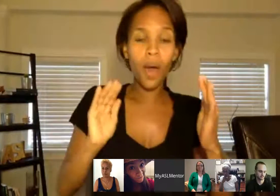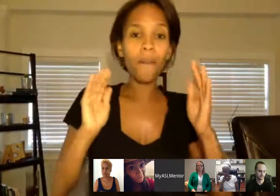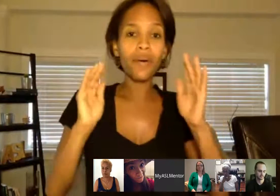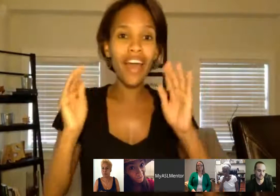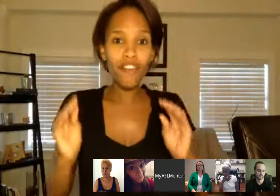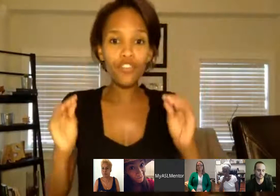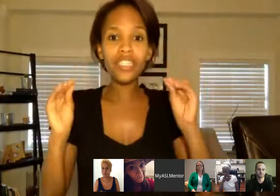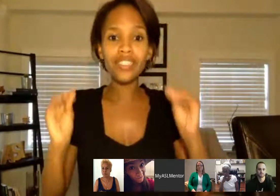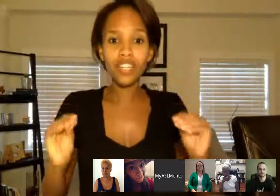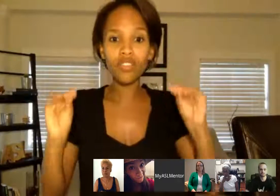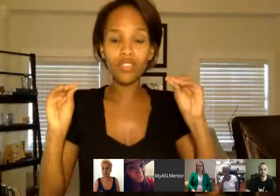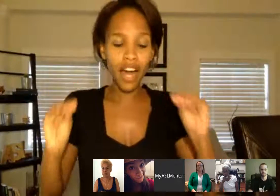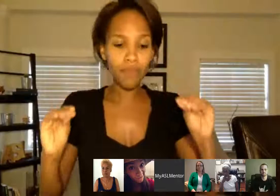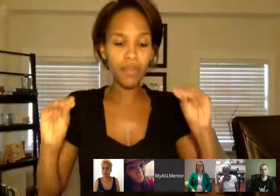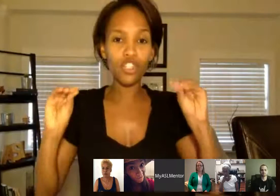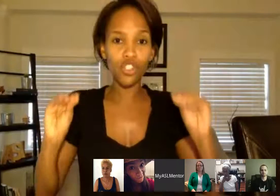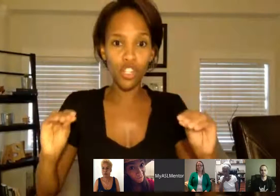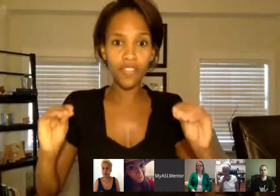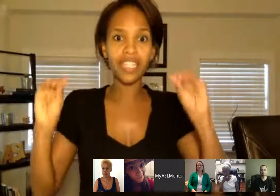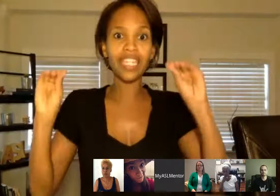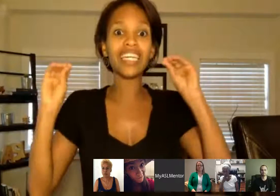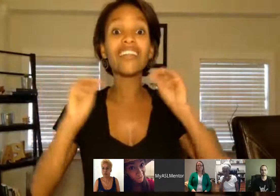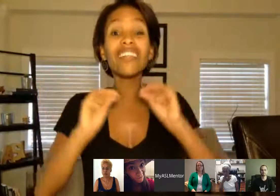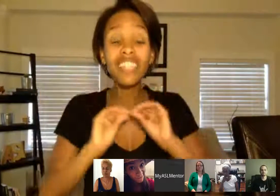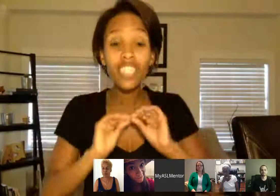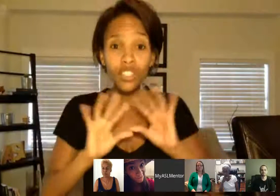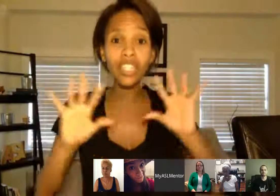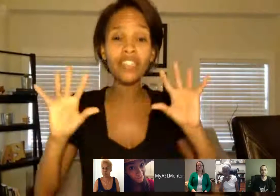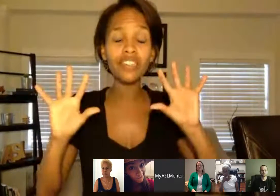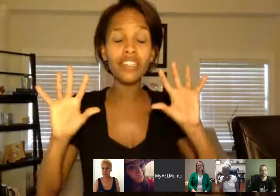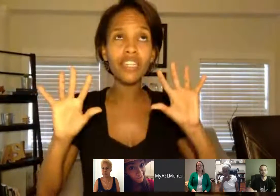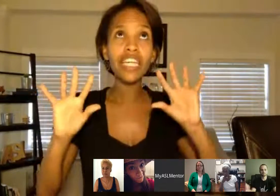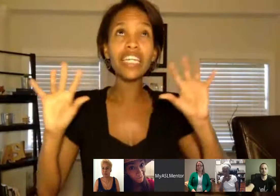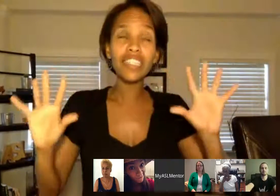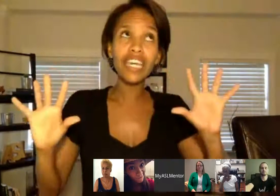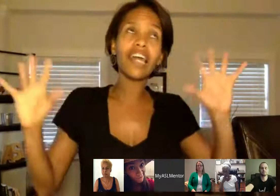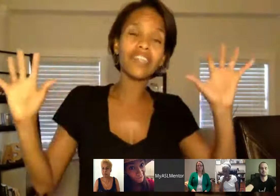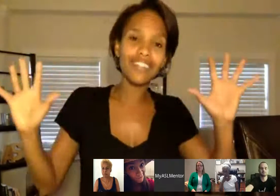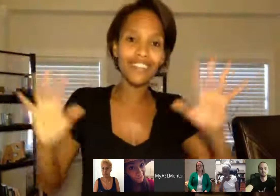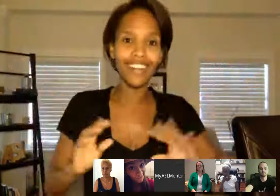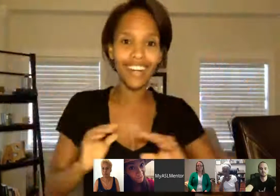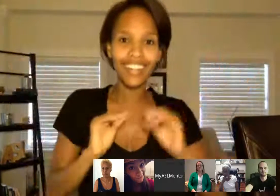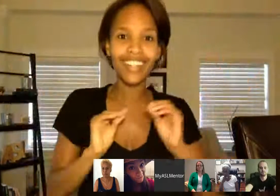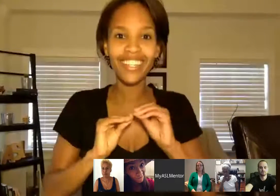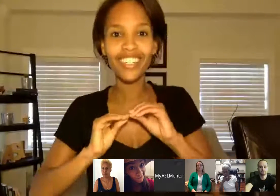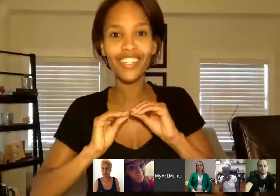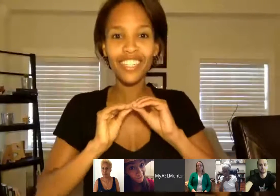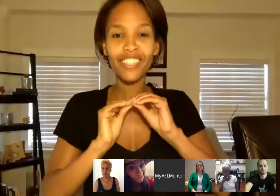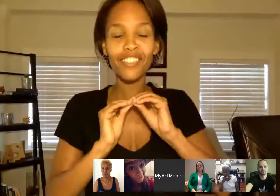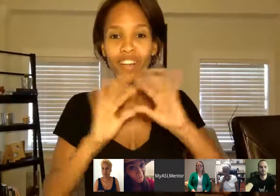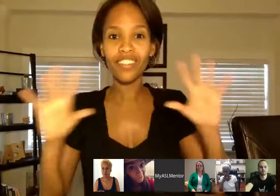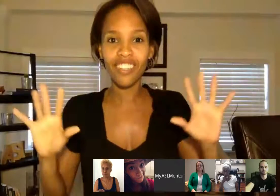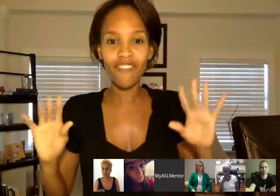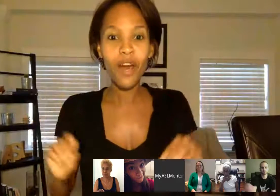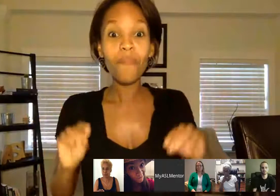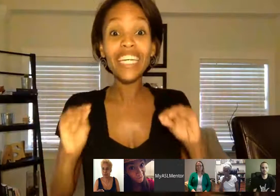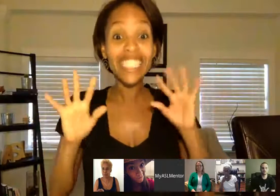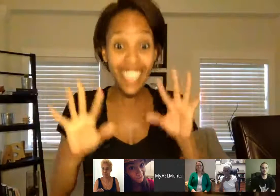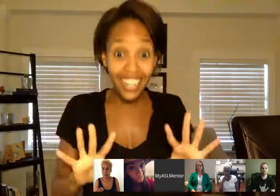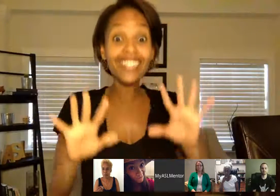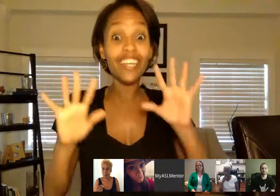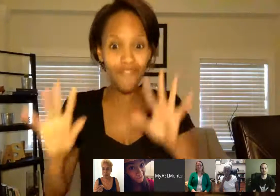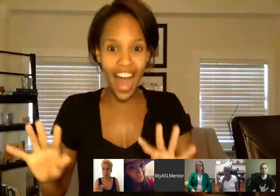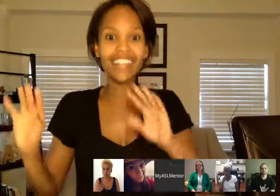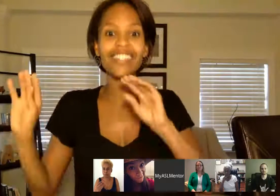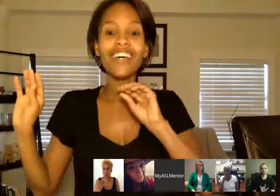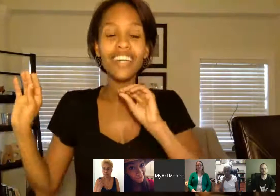throughout, but every single time he shifts, he clearly indicates, because clearly is relative, but he